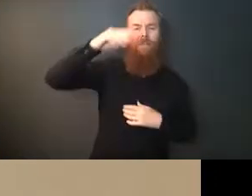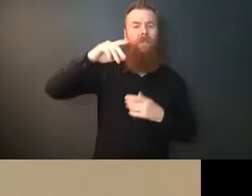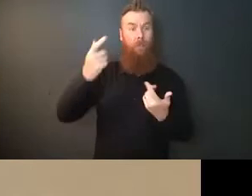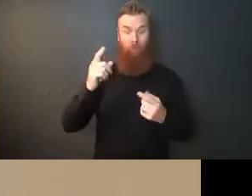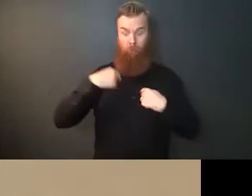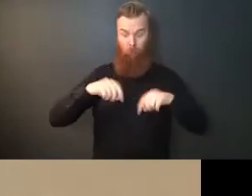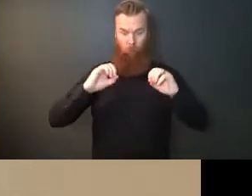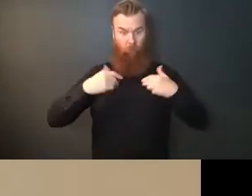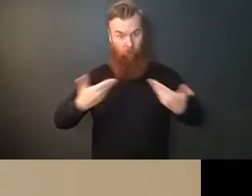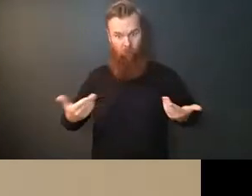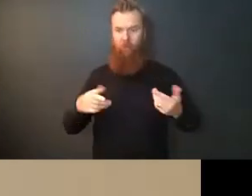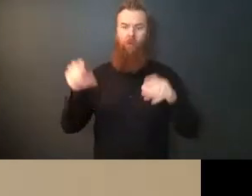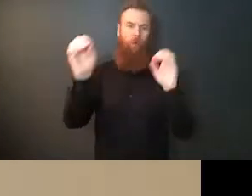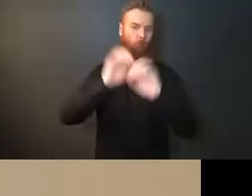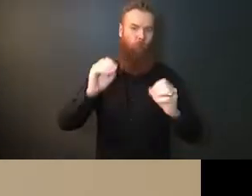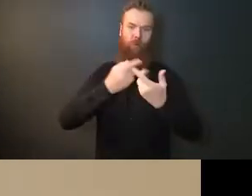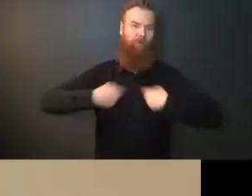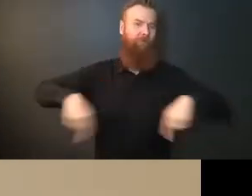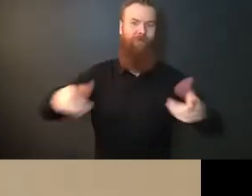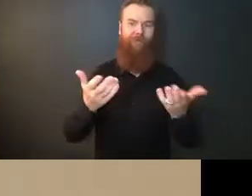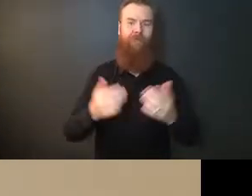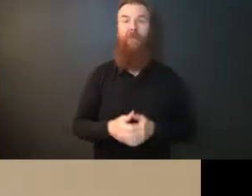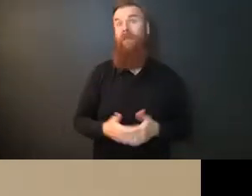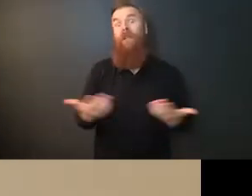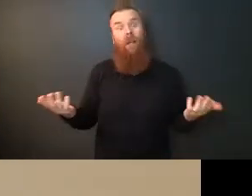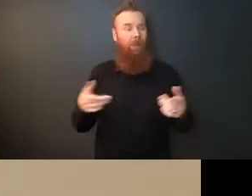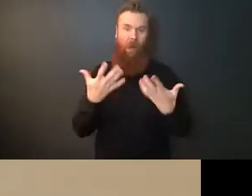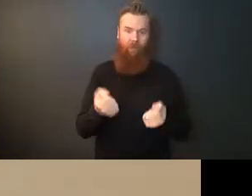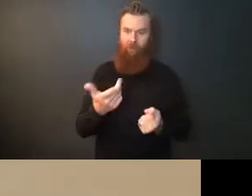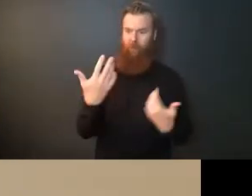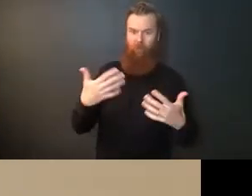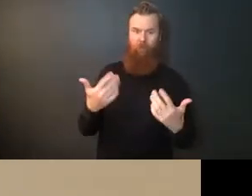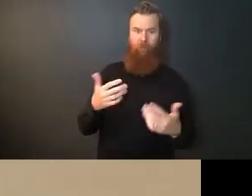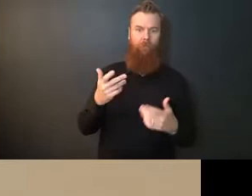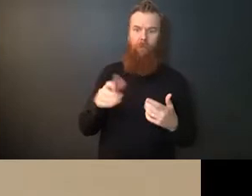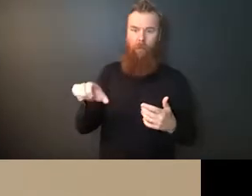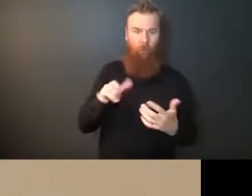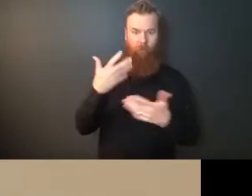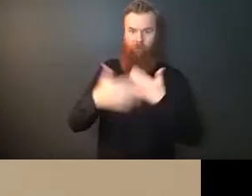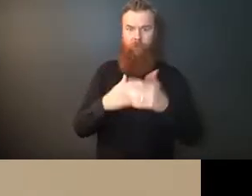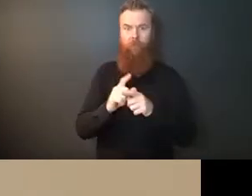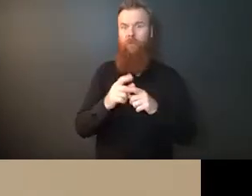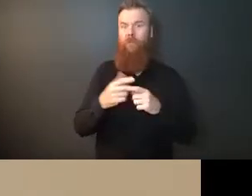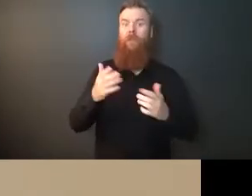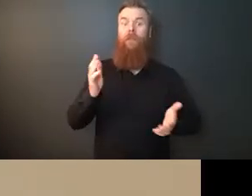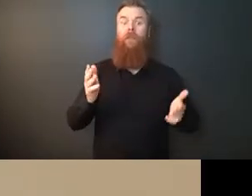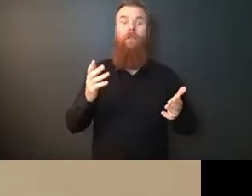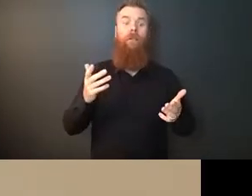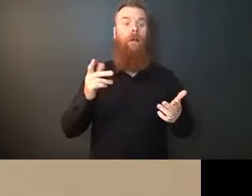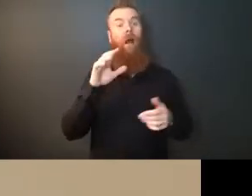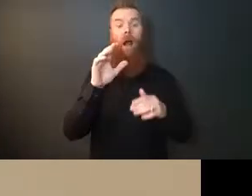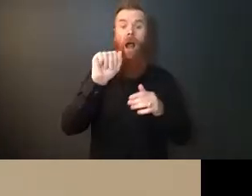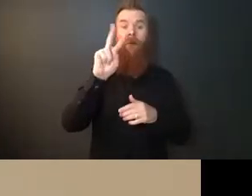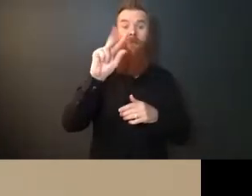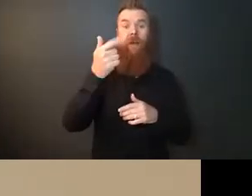be inherent. An interpreter could be provided via the use of an avatar or a hologram. Spoken language would be automatically